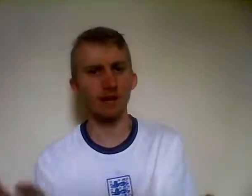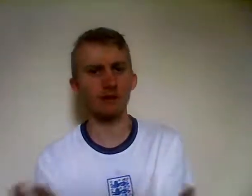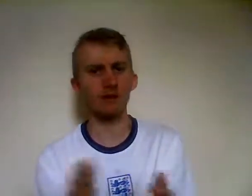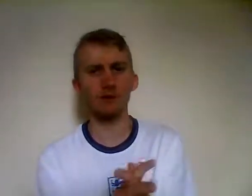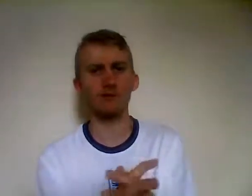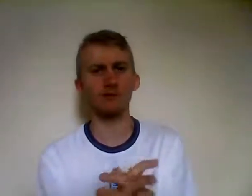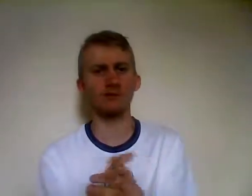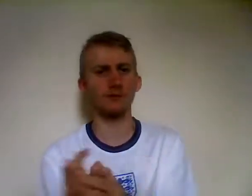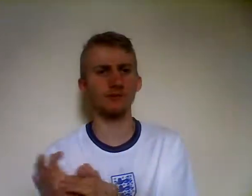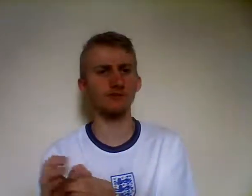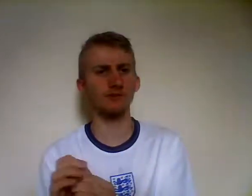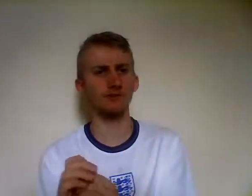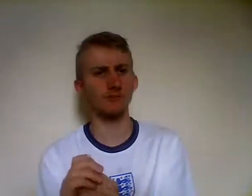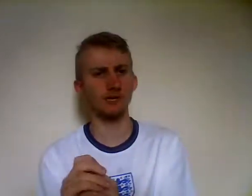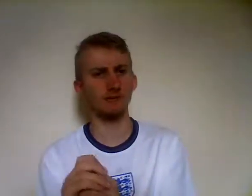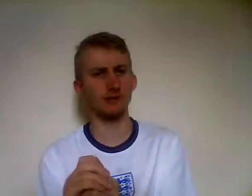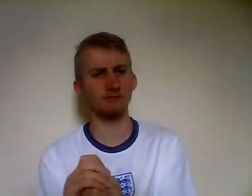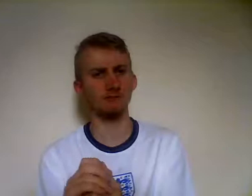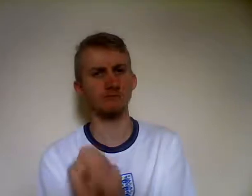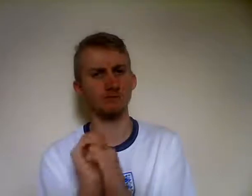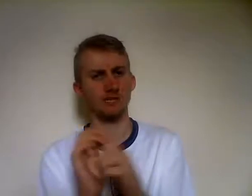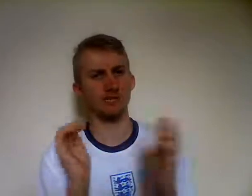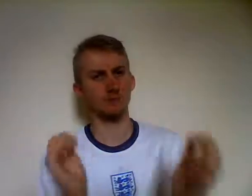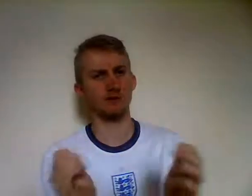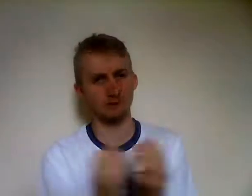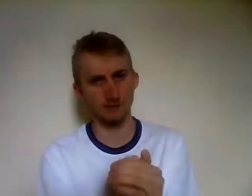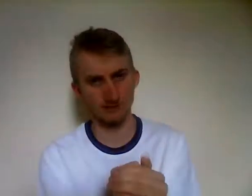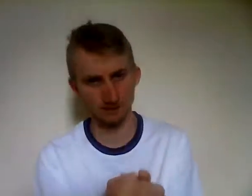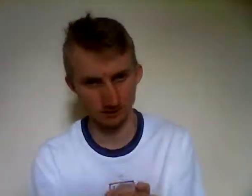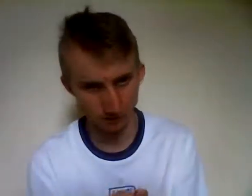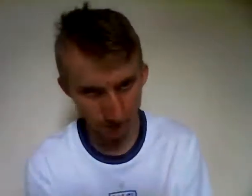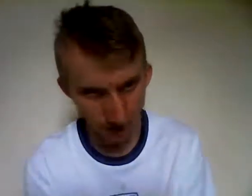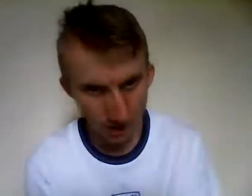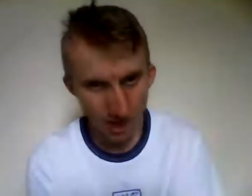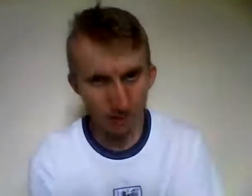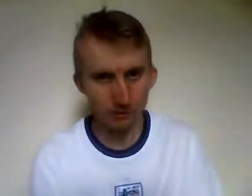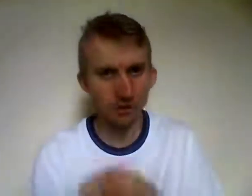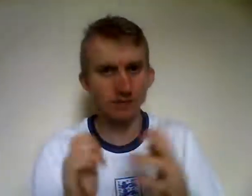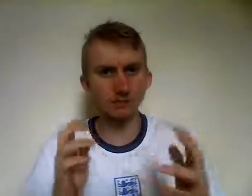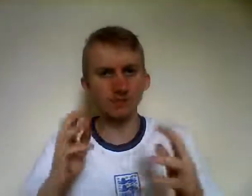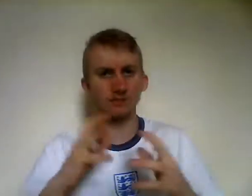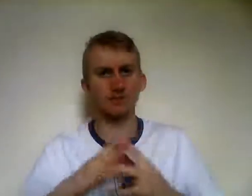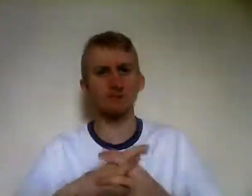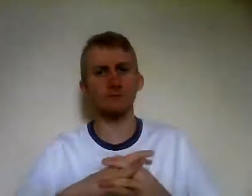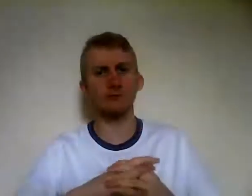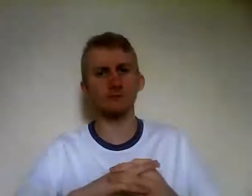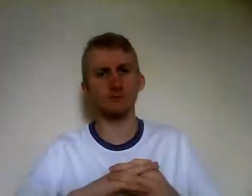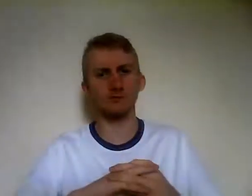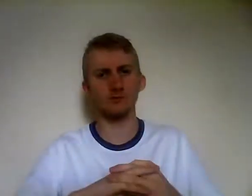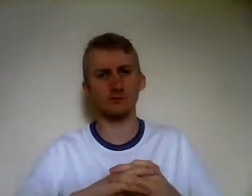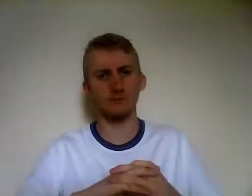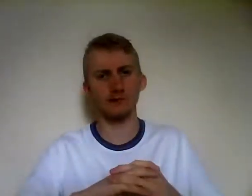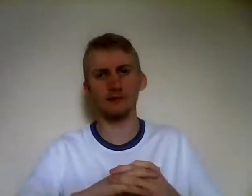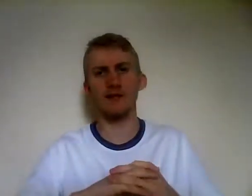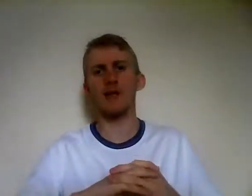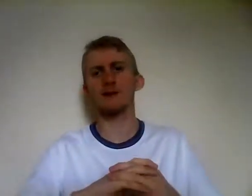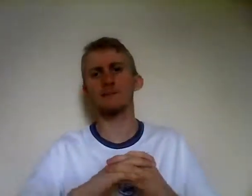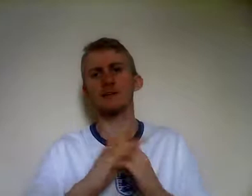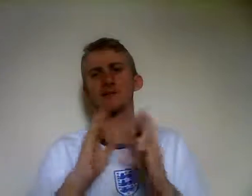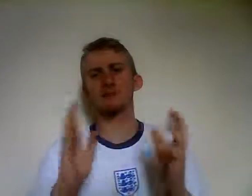an offer of 25p in the pound was rejected by the creditors. With HMRC unwilling to move on its demand, and the biggest creditor,